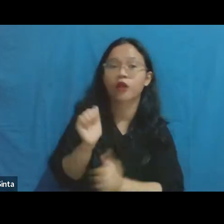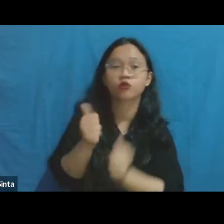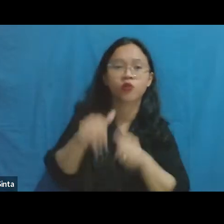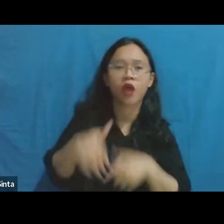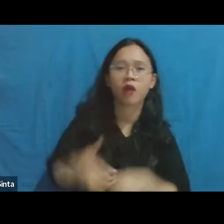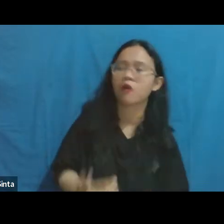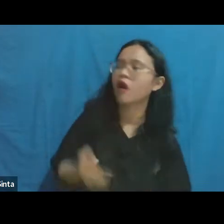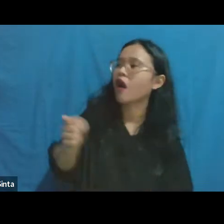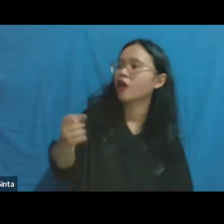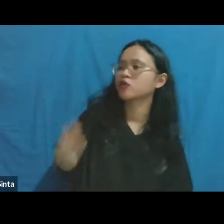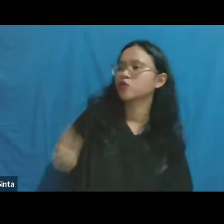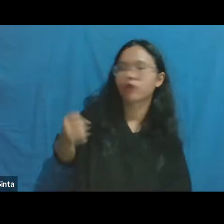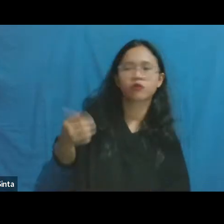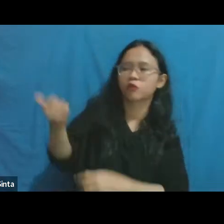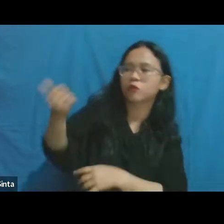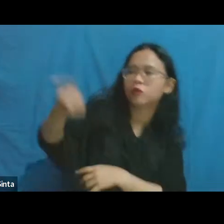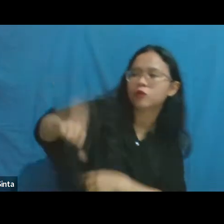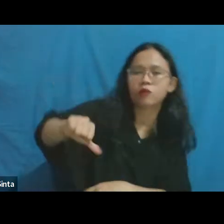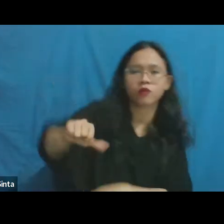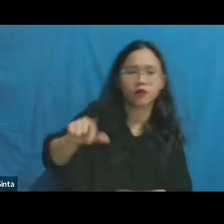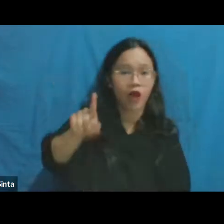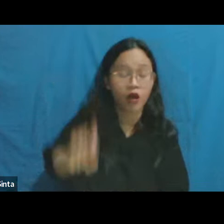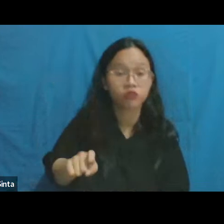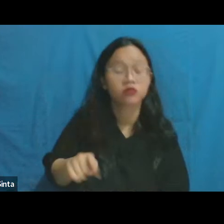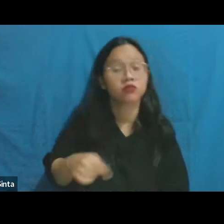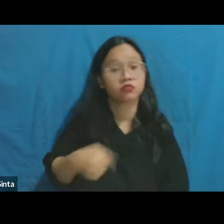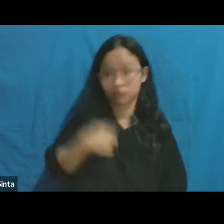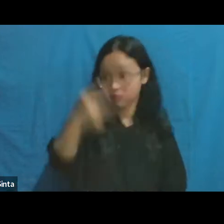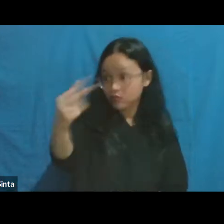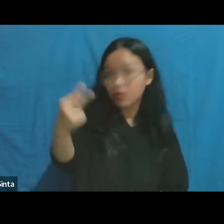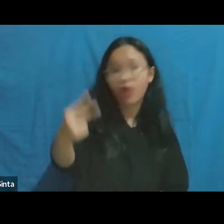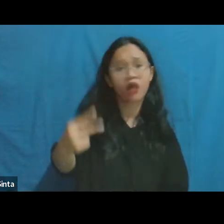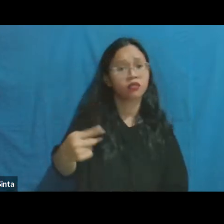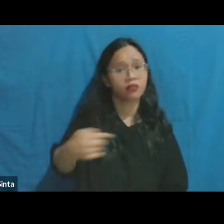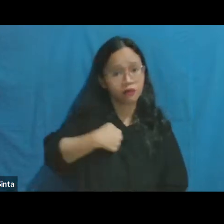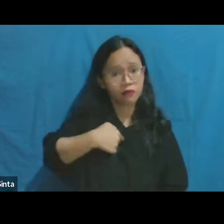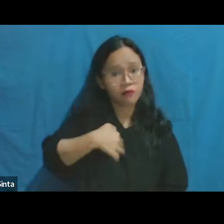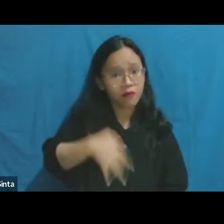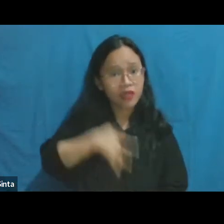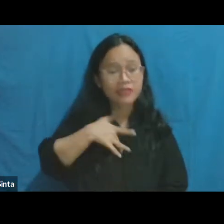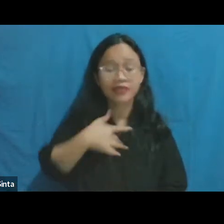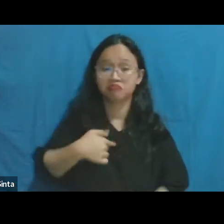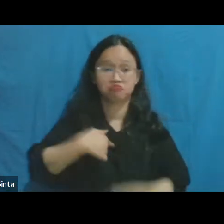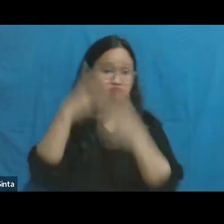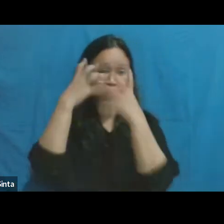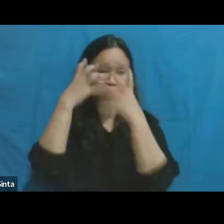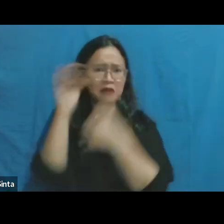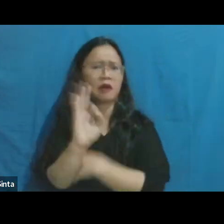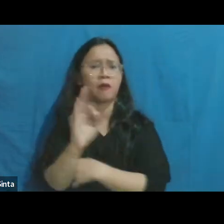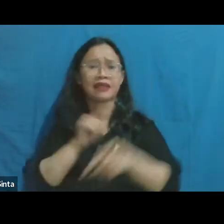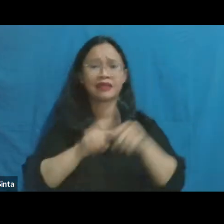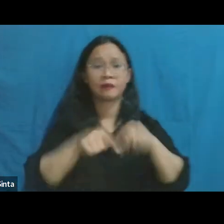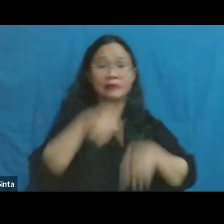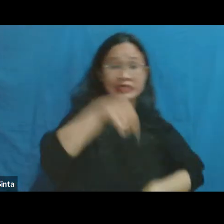felt stressful like what I feel now in West Papua. And